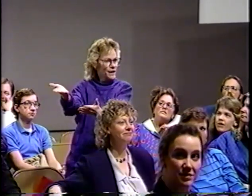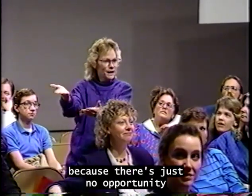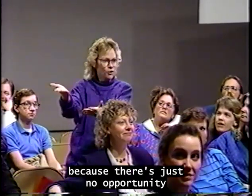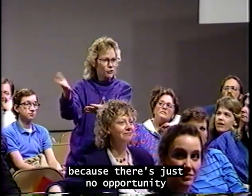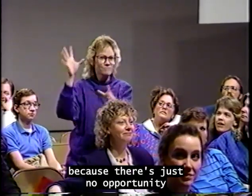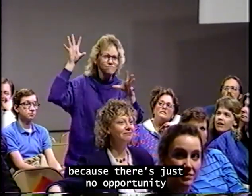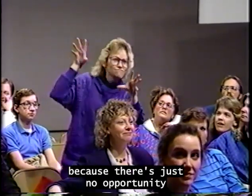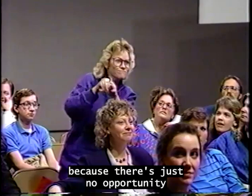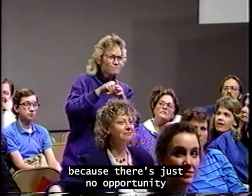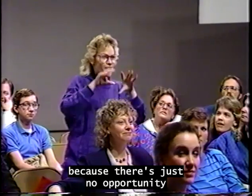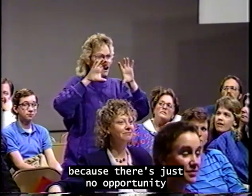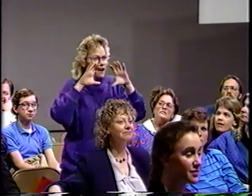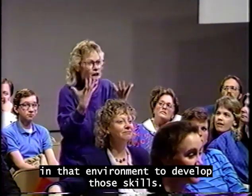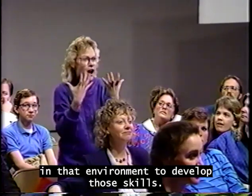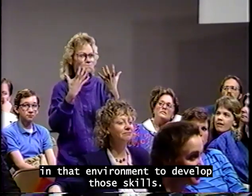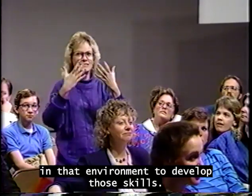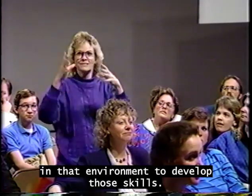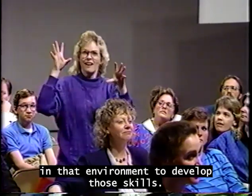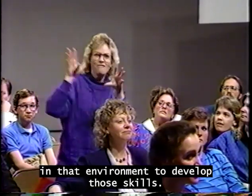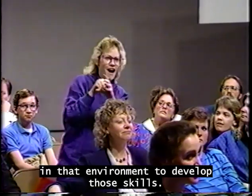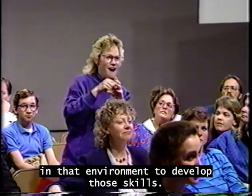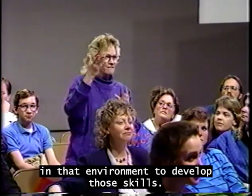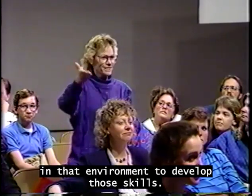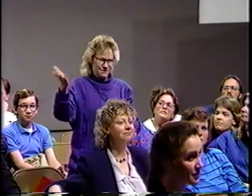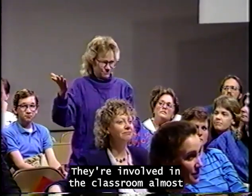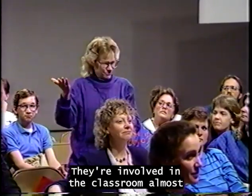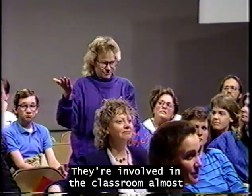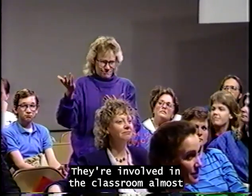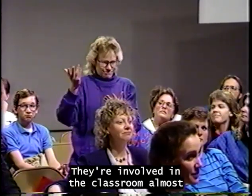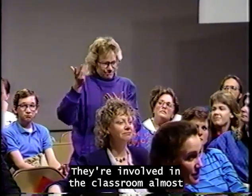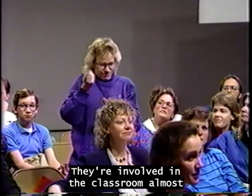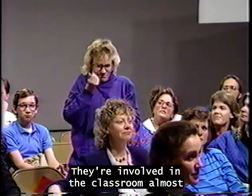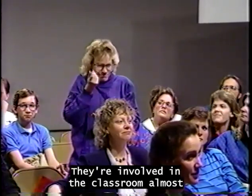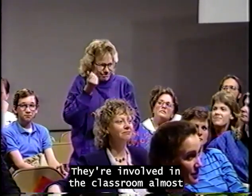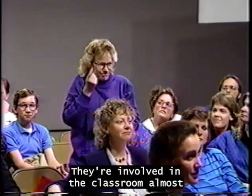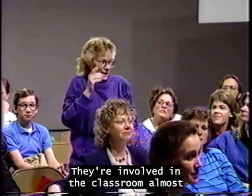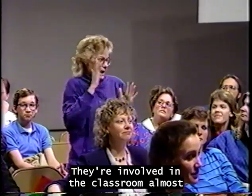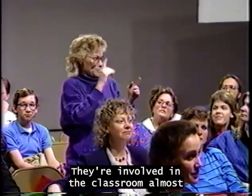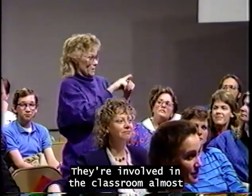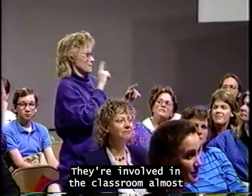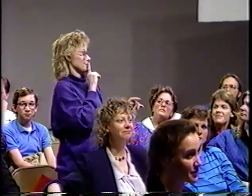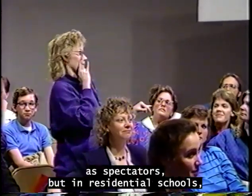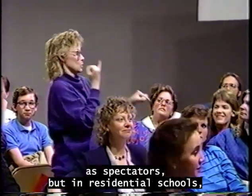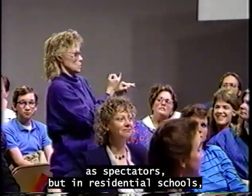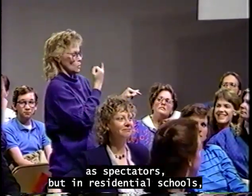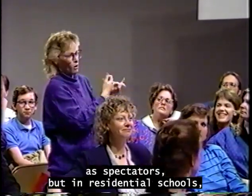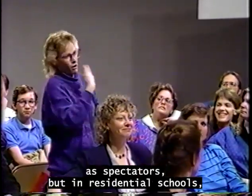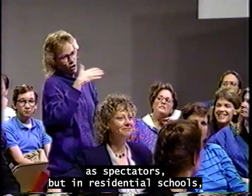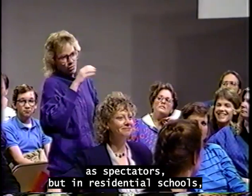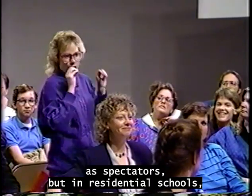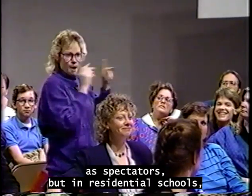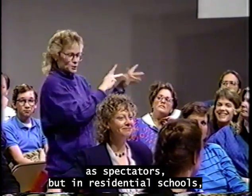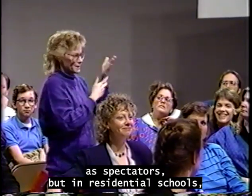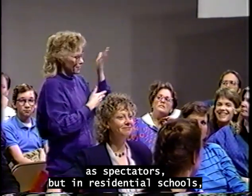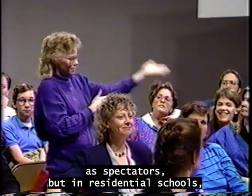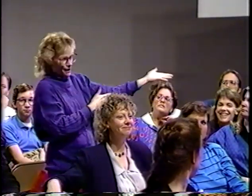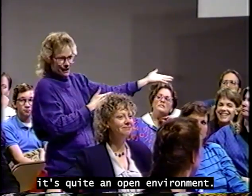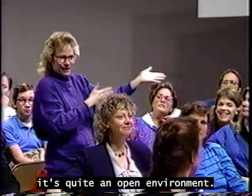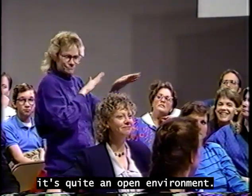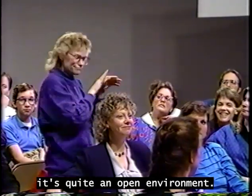leaders because there's just no opportunity in that environment to develop those skills. They're involved in the classroom almost as spectators. But in residential schools, it's quite an